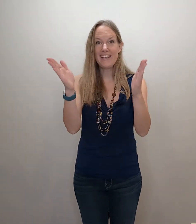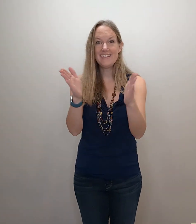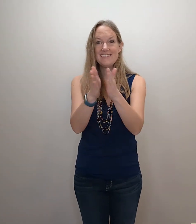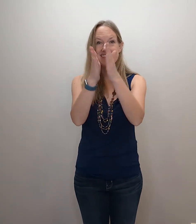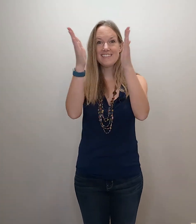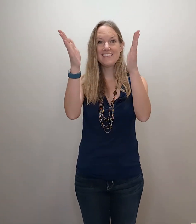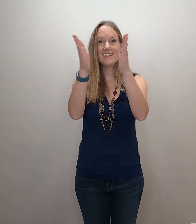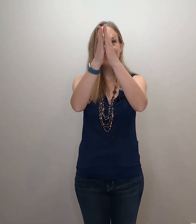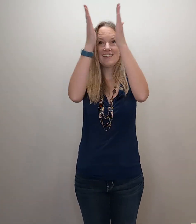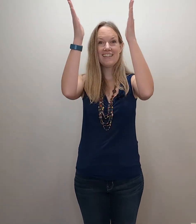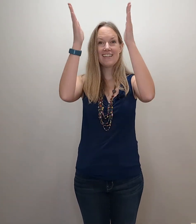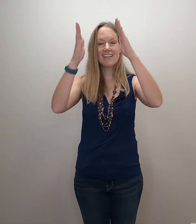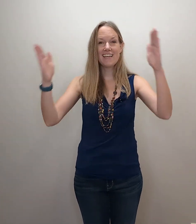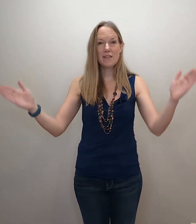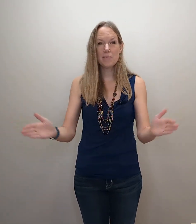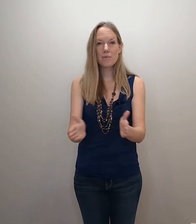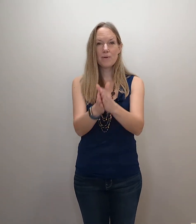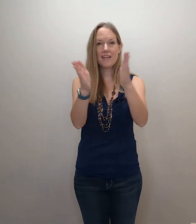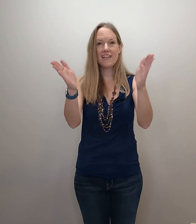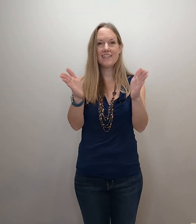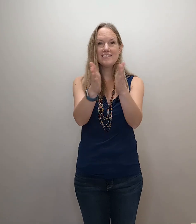praise, okay, praise,